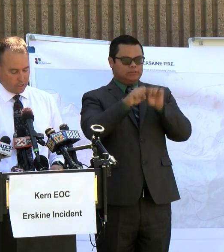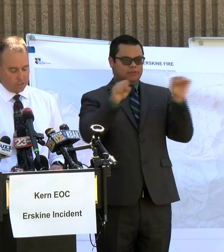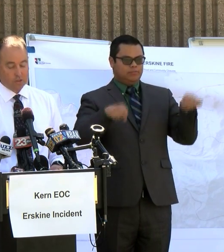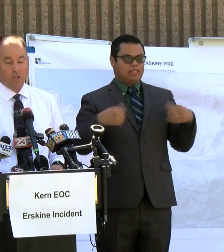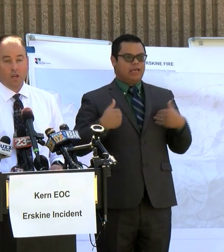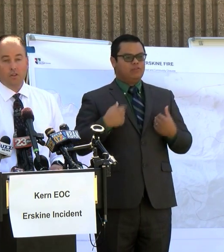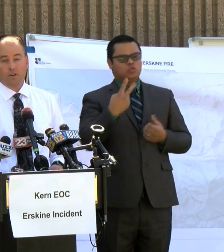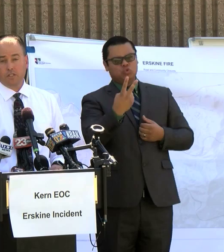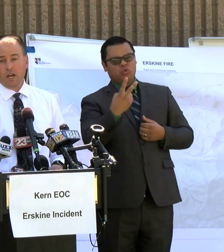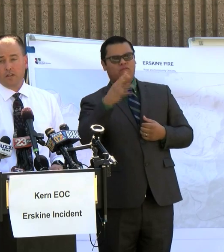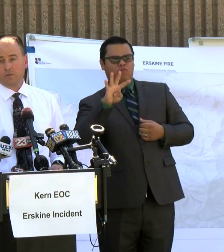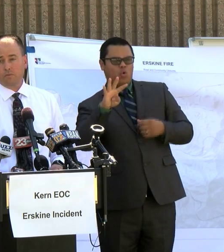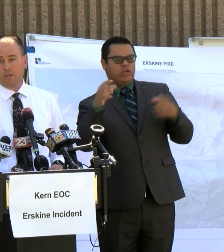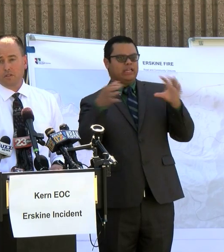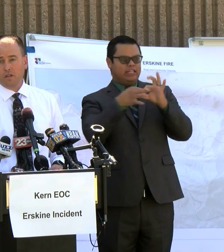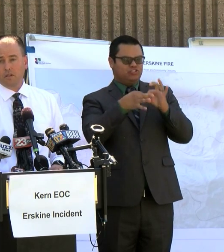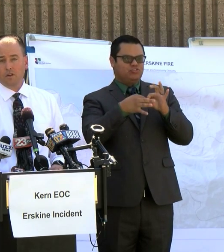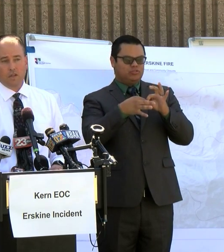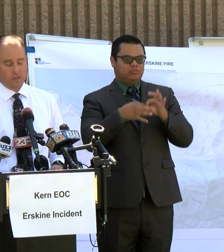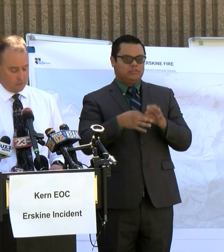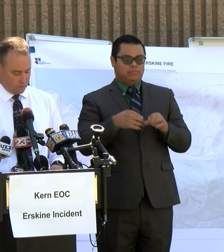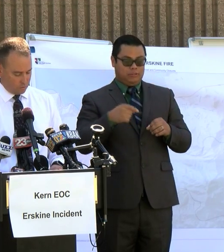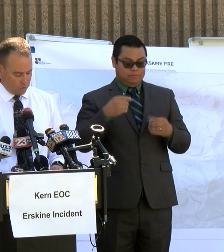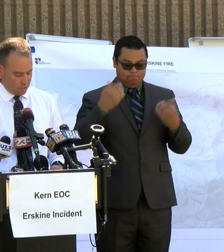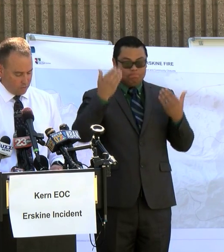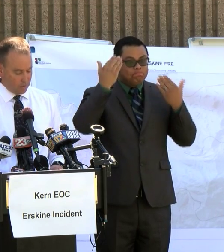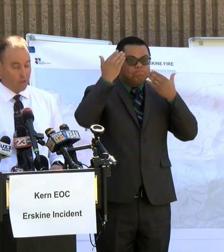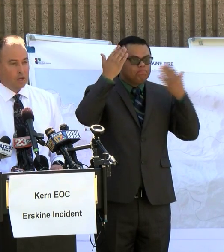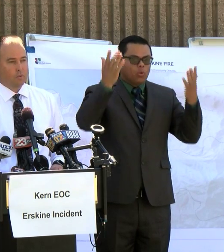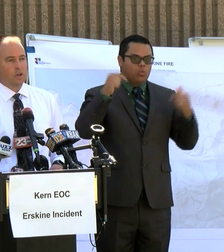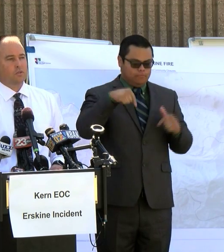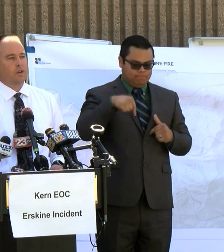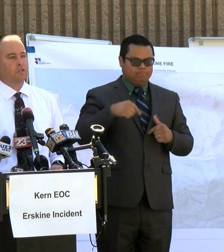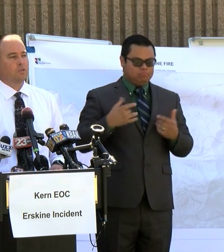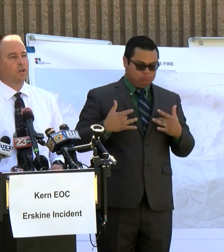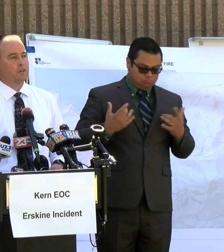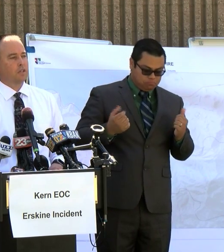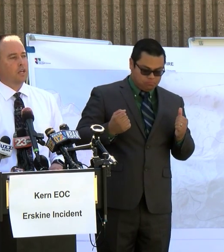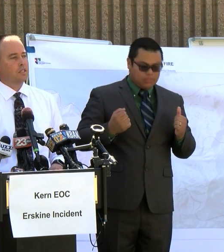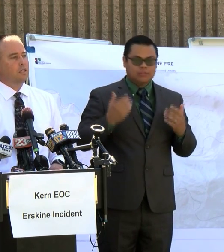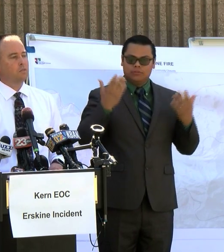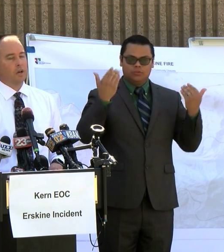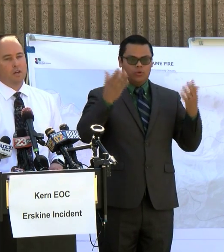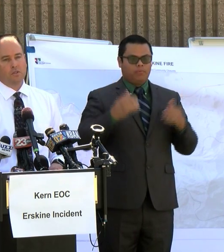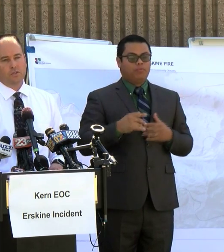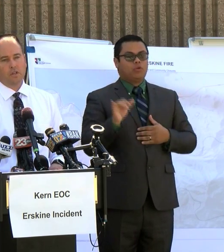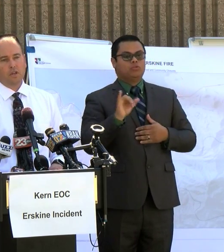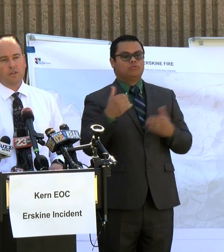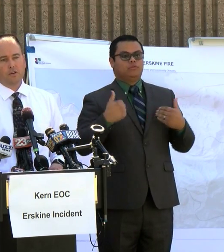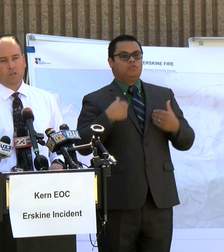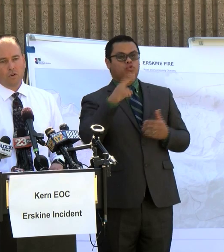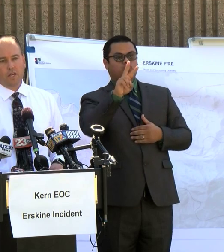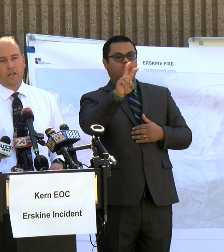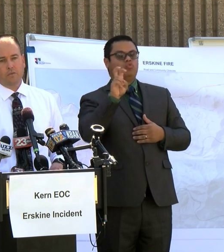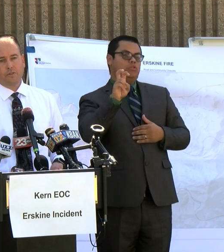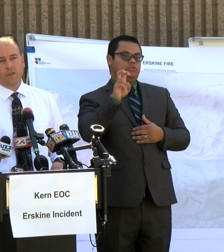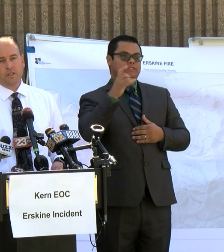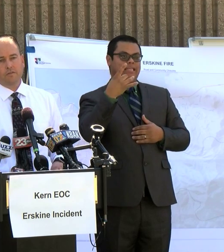4 connections, and their status remains unknown as of this morning. We also have 218 wells